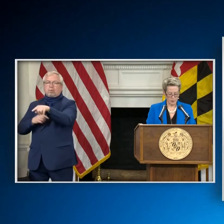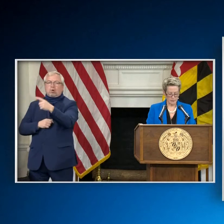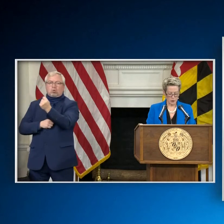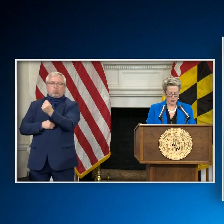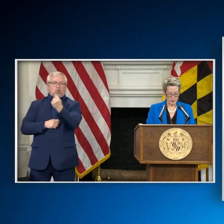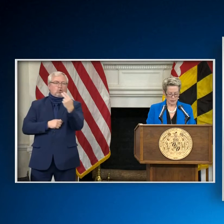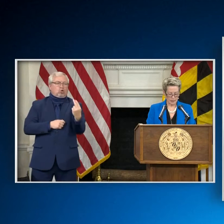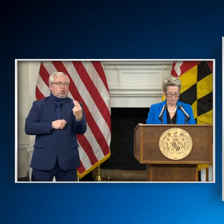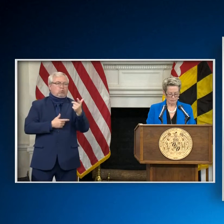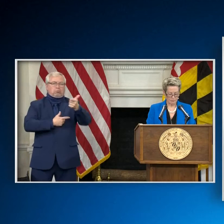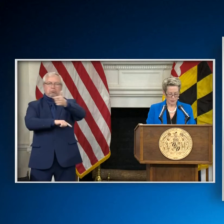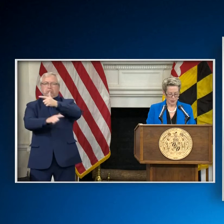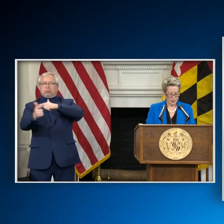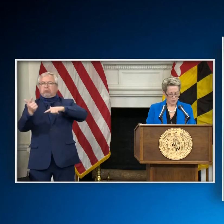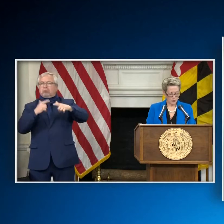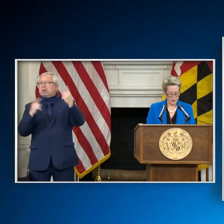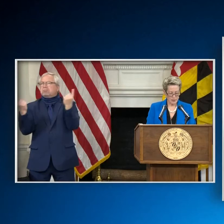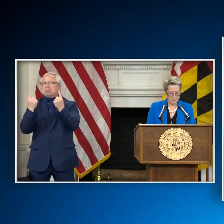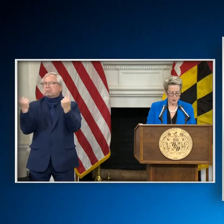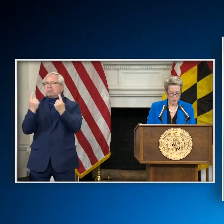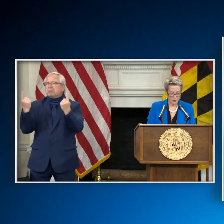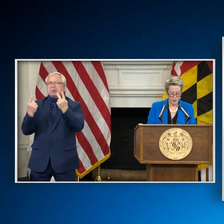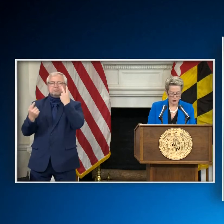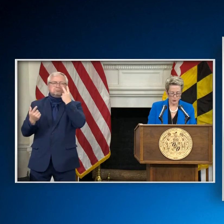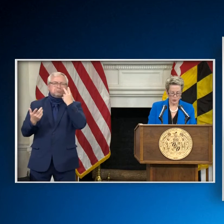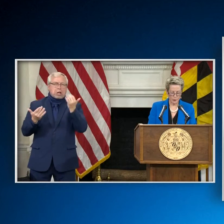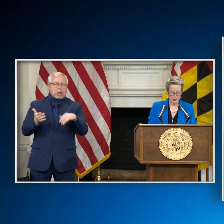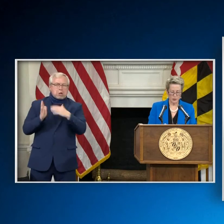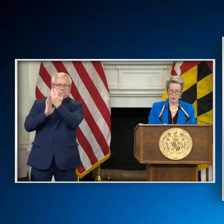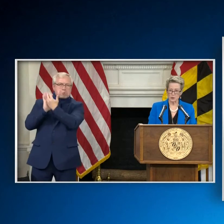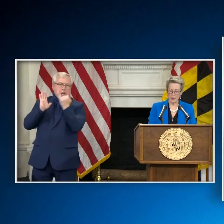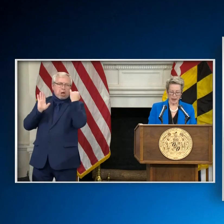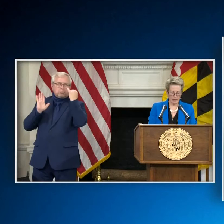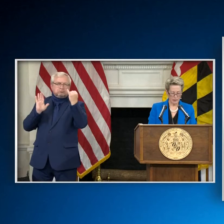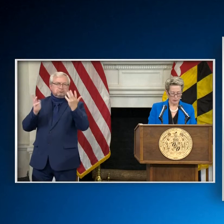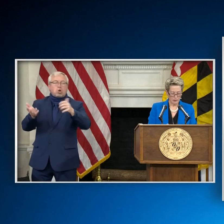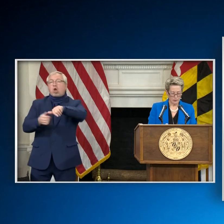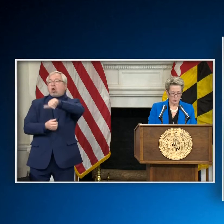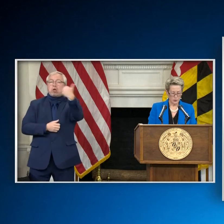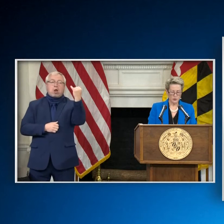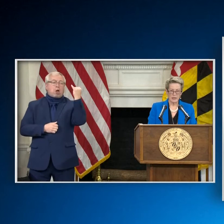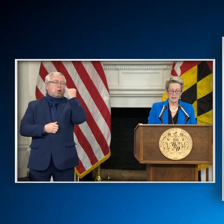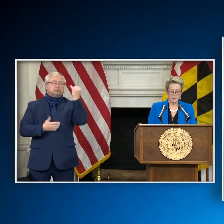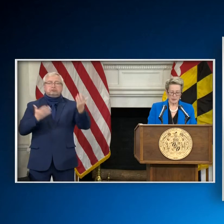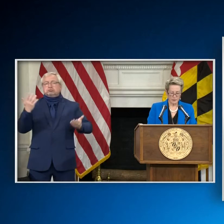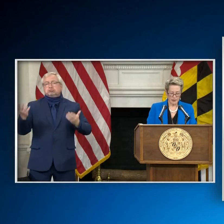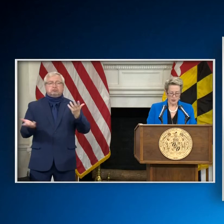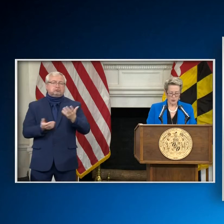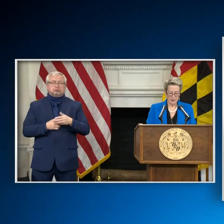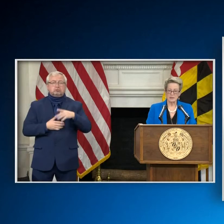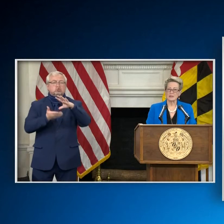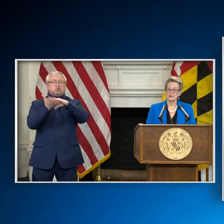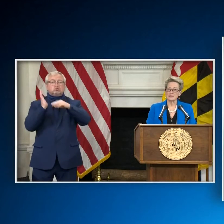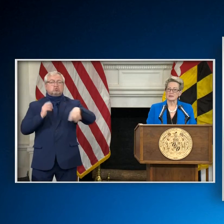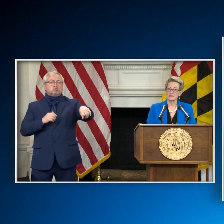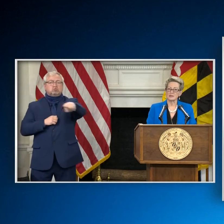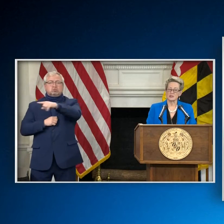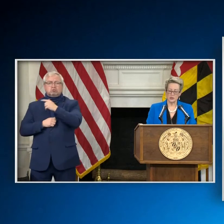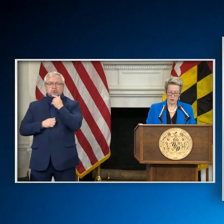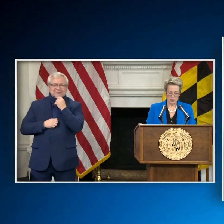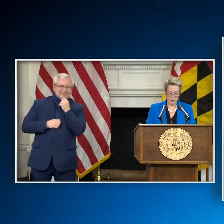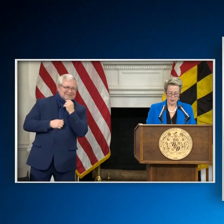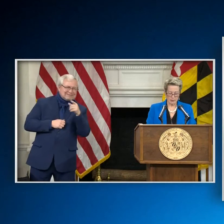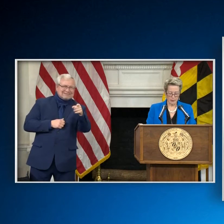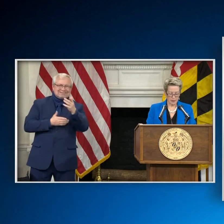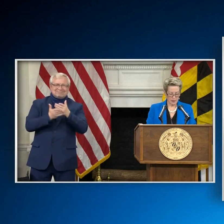different groups of students. School systems could also choose to bring students back to address specific students' needs, such